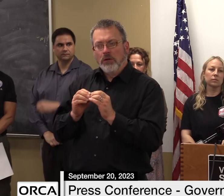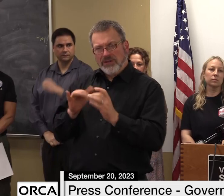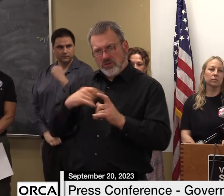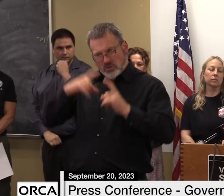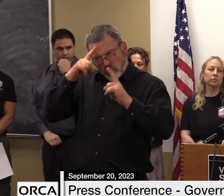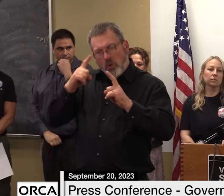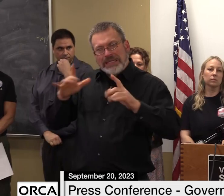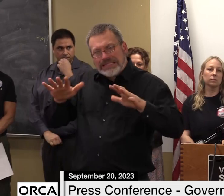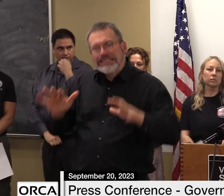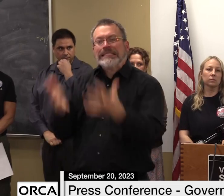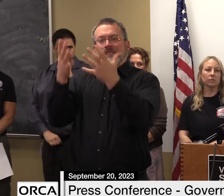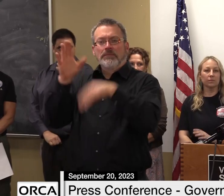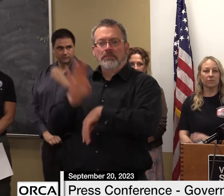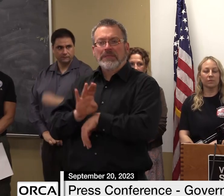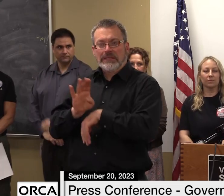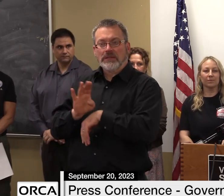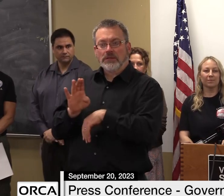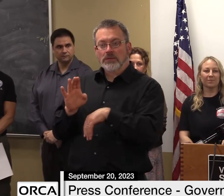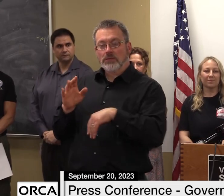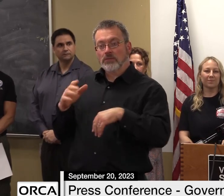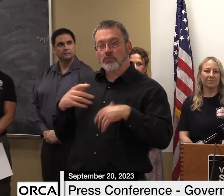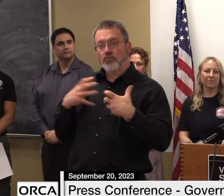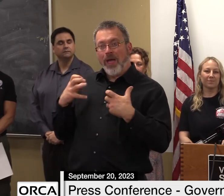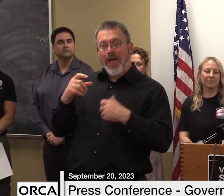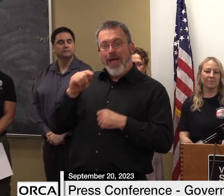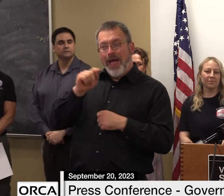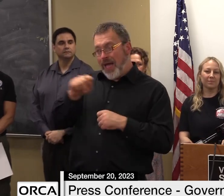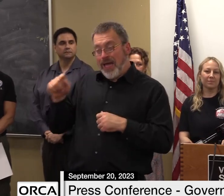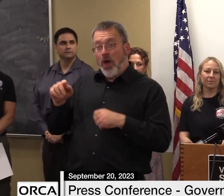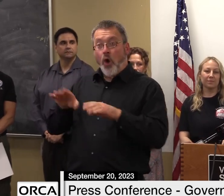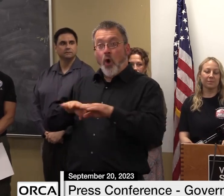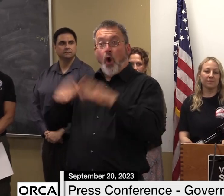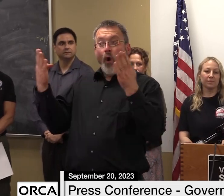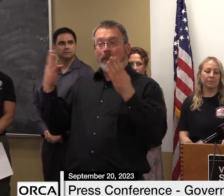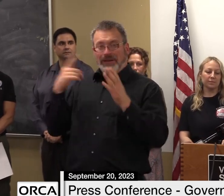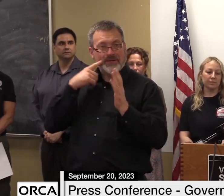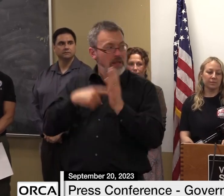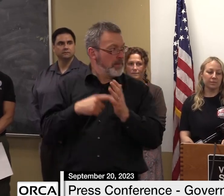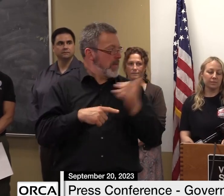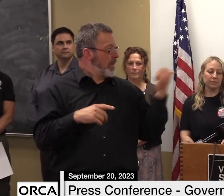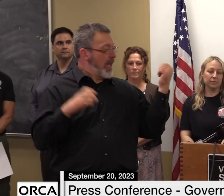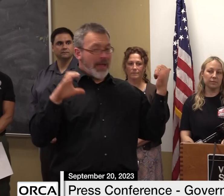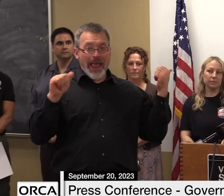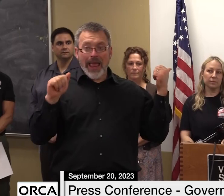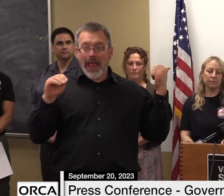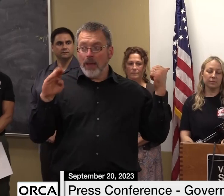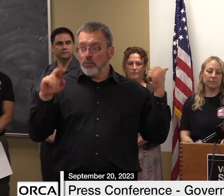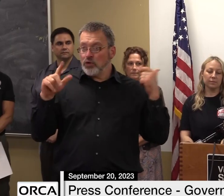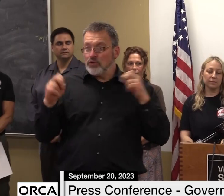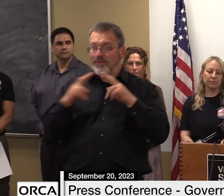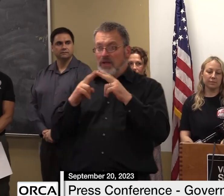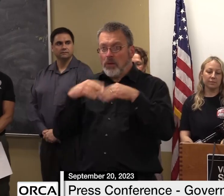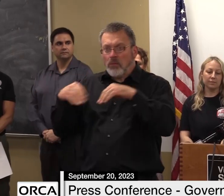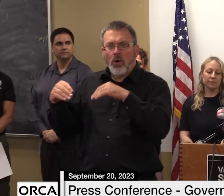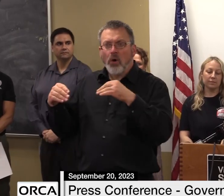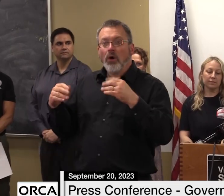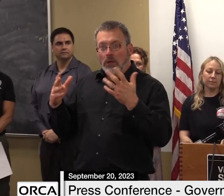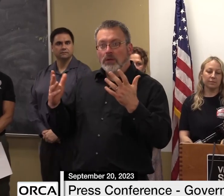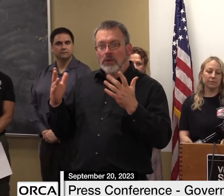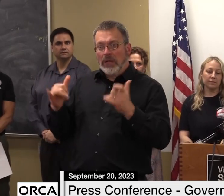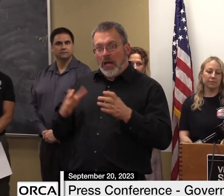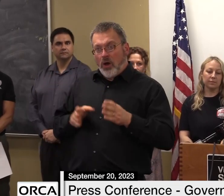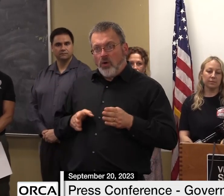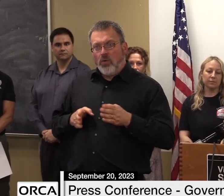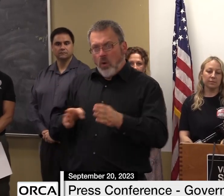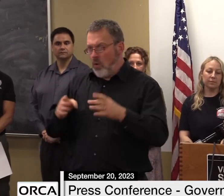season, Cambridge Market being one, right on a corridor that where we have a lot of visitors from